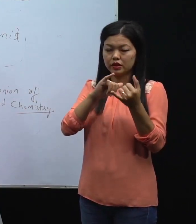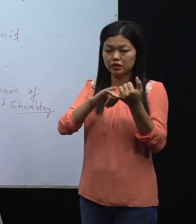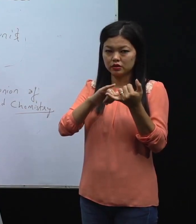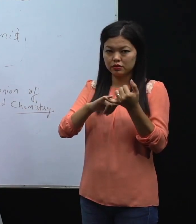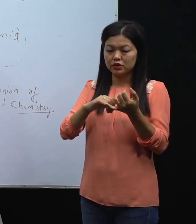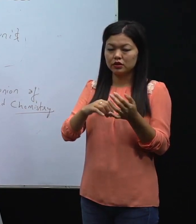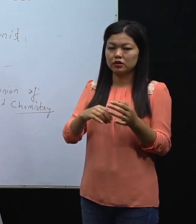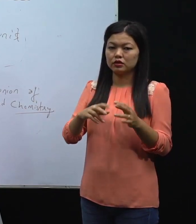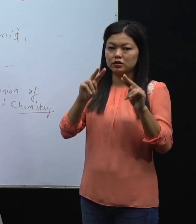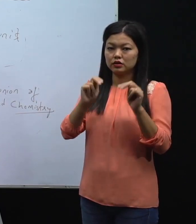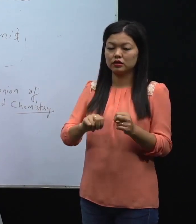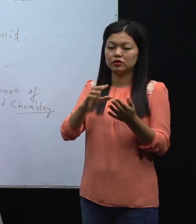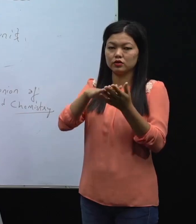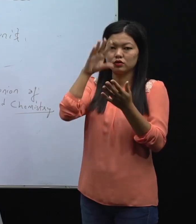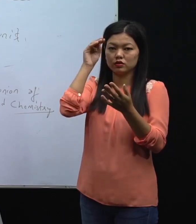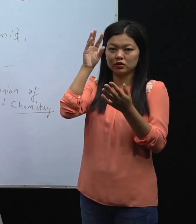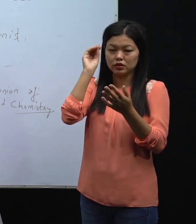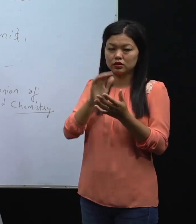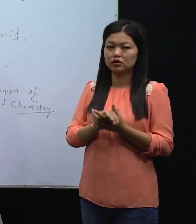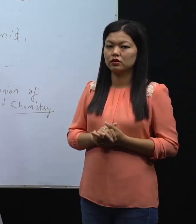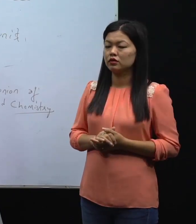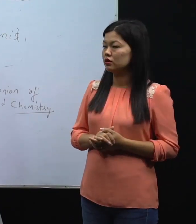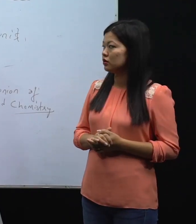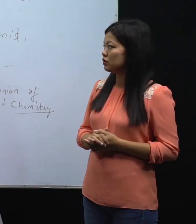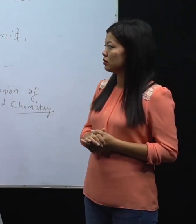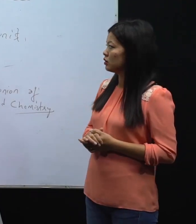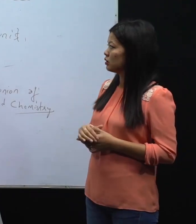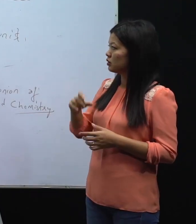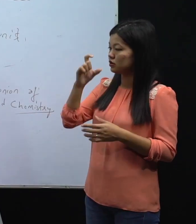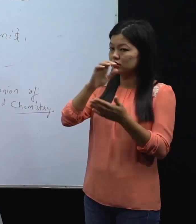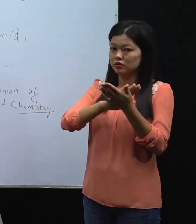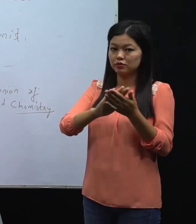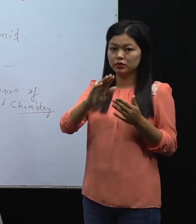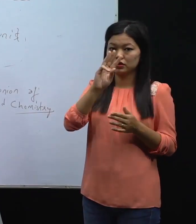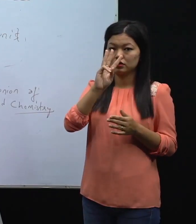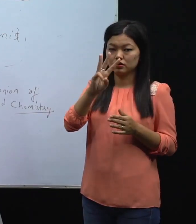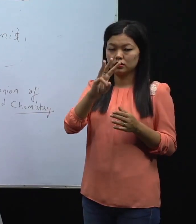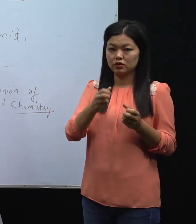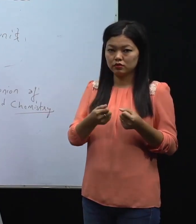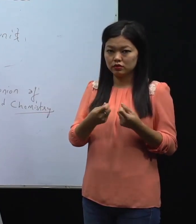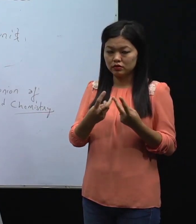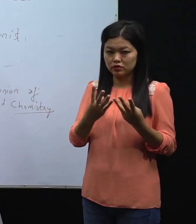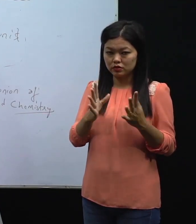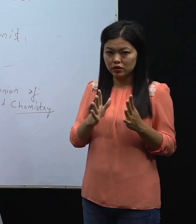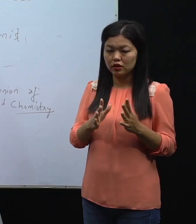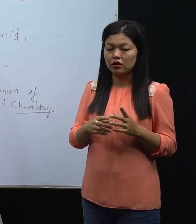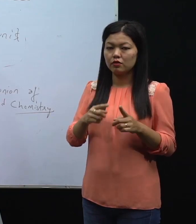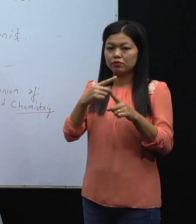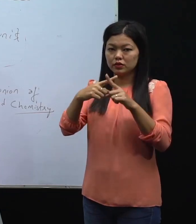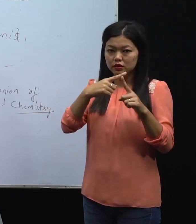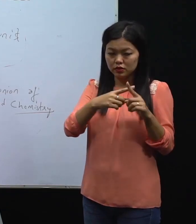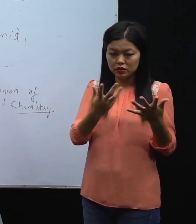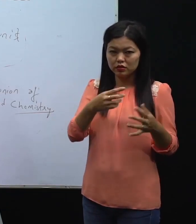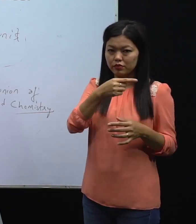this chapter 3, you also have a numerical question, numerical based question, where you have to calculate the total molecular